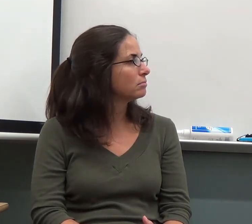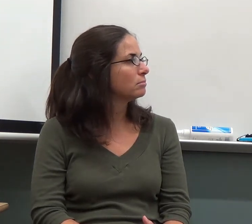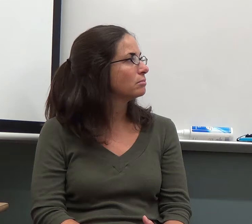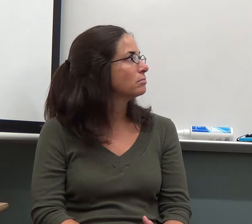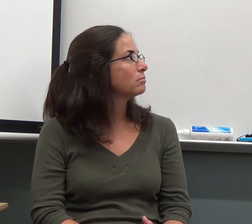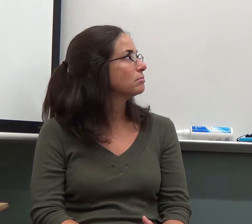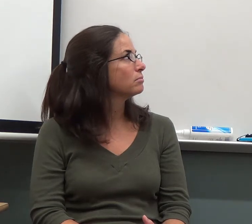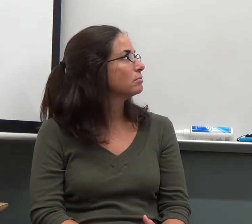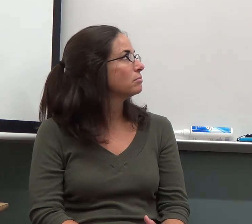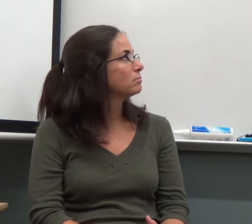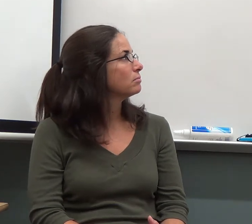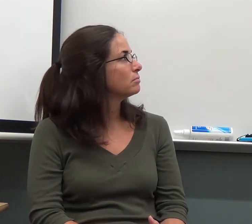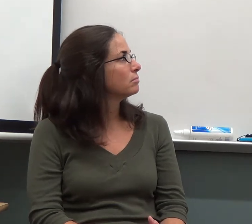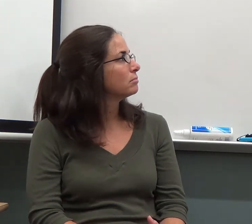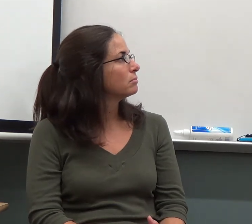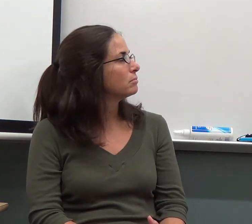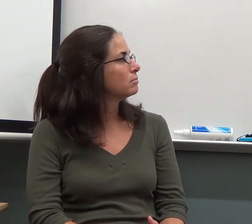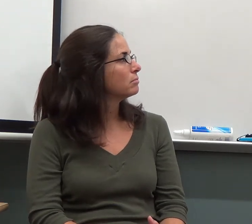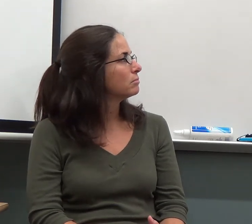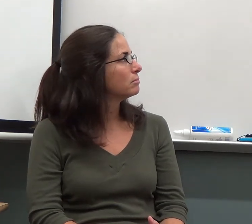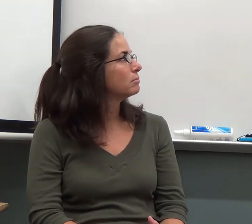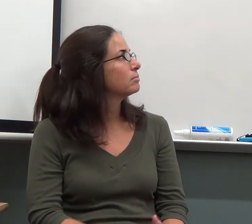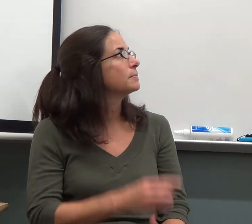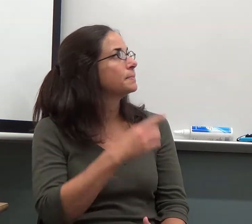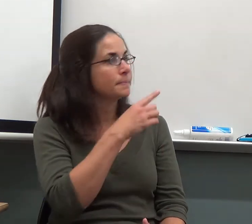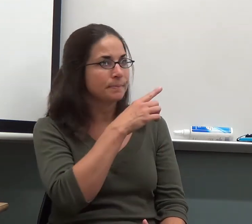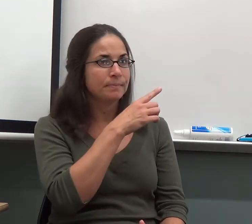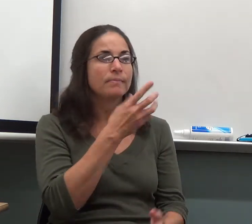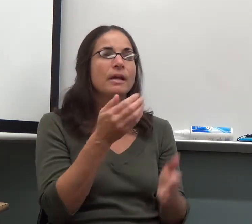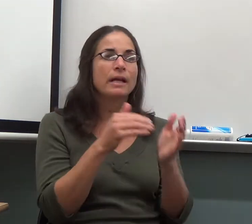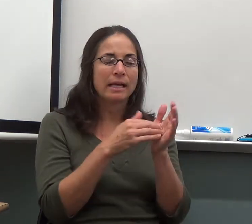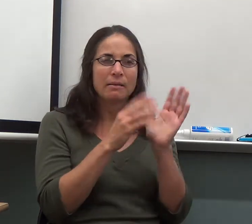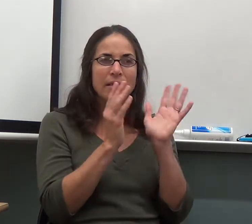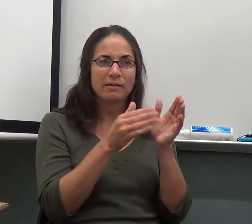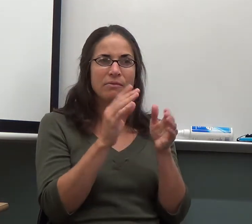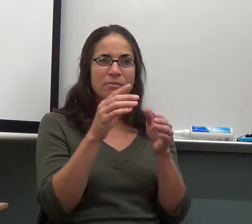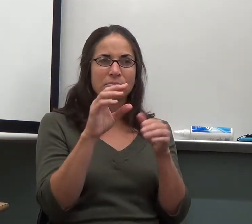back to this. We've got this topic sentence part.